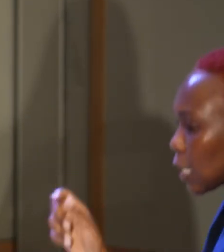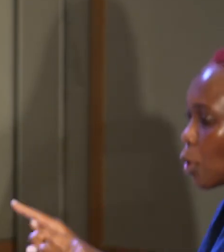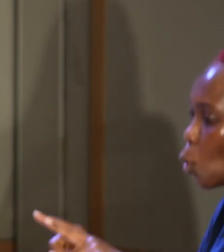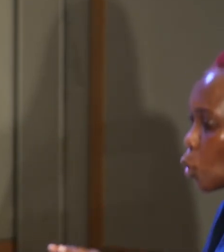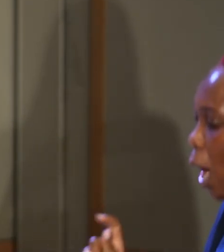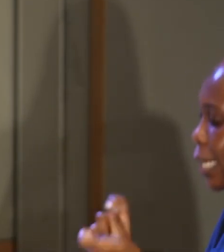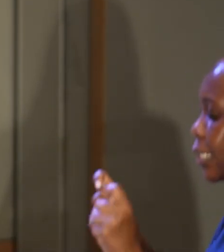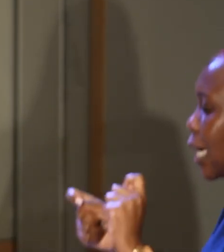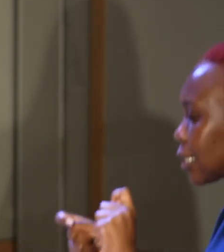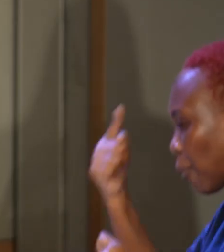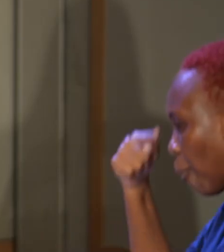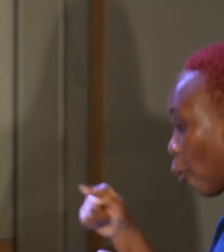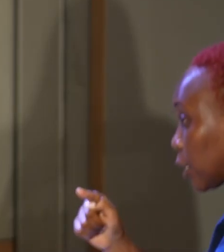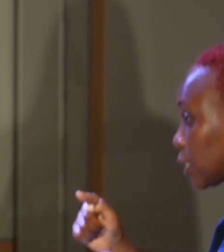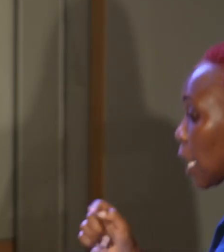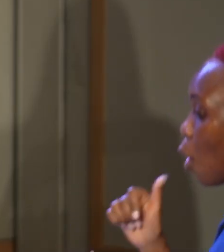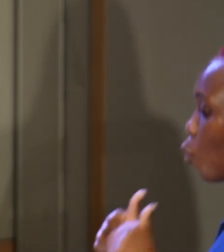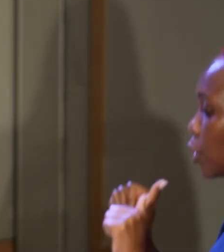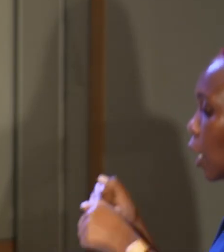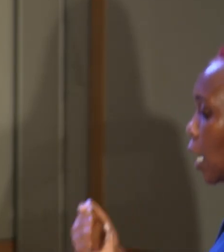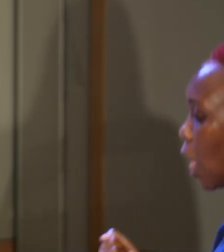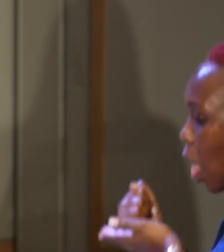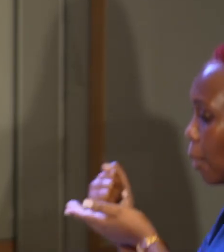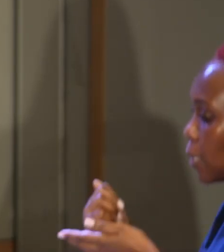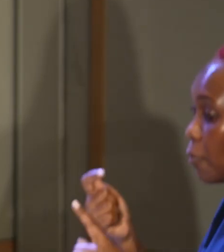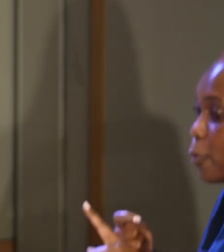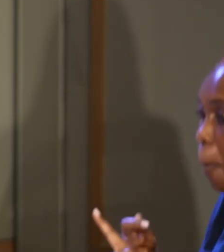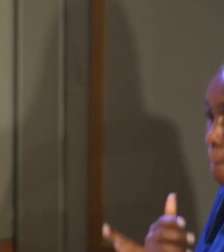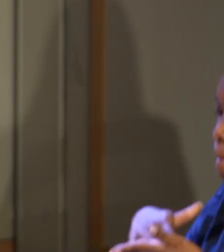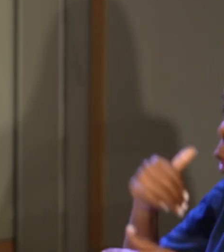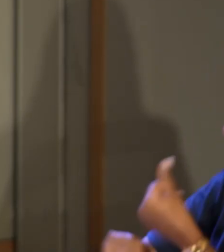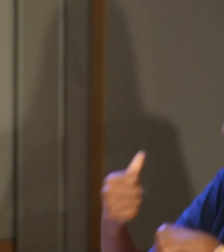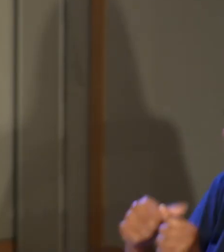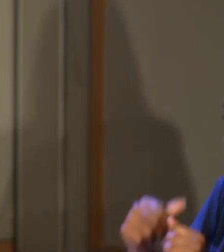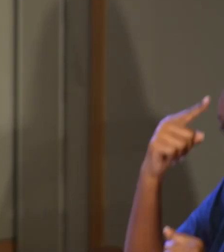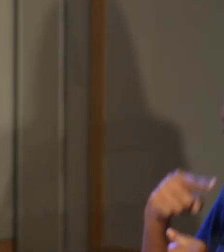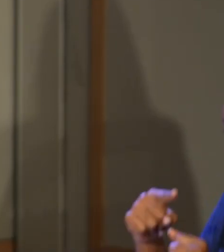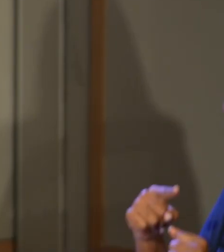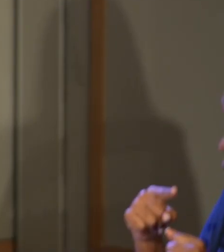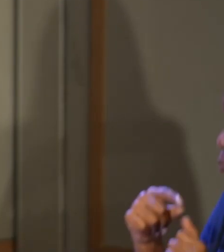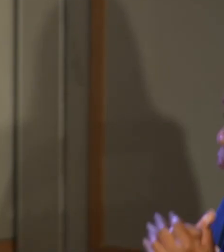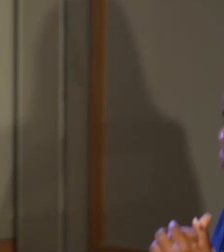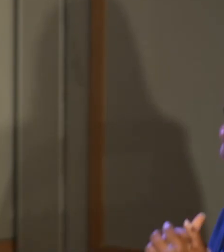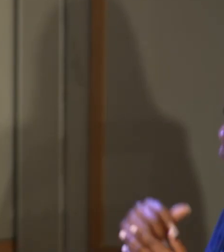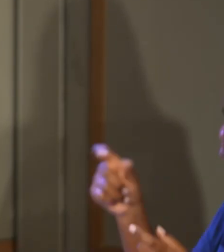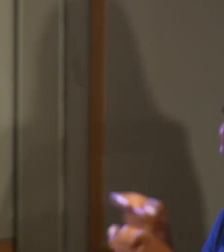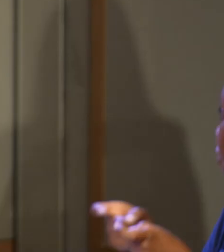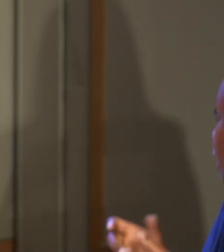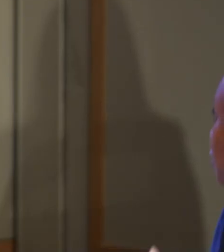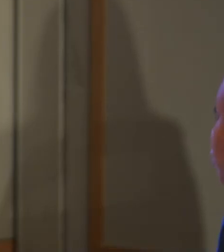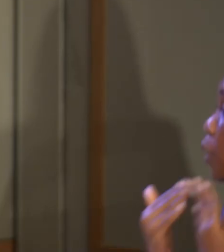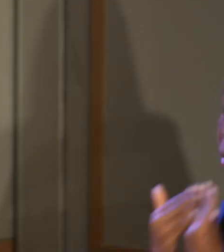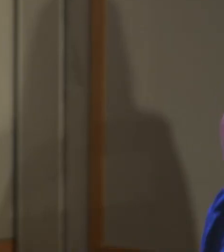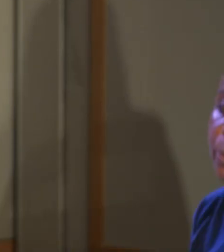accordingly. So this can help us move from reactive to proactive accessibility governance. So,